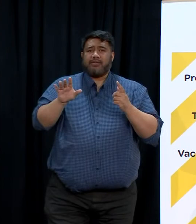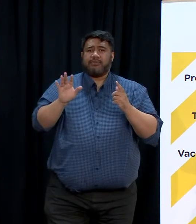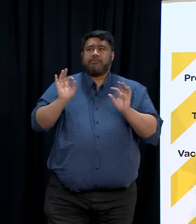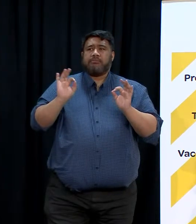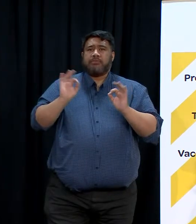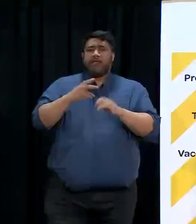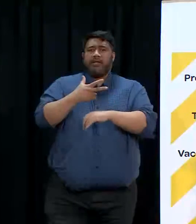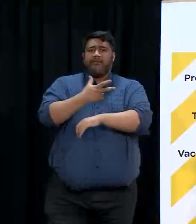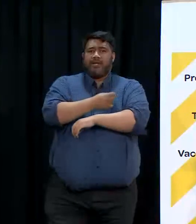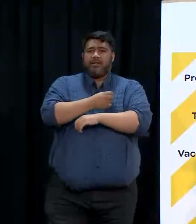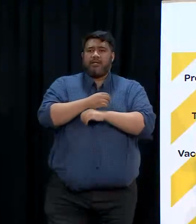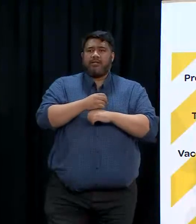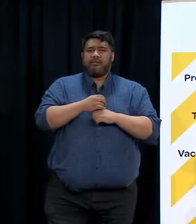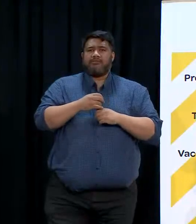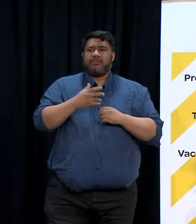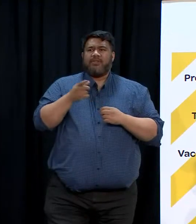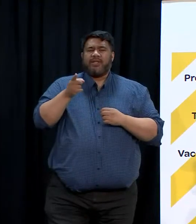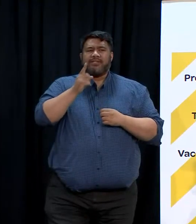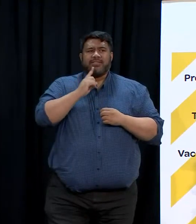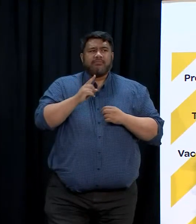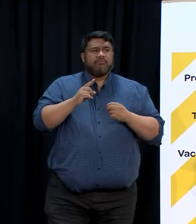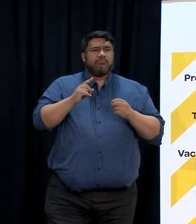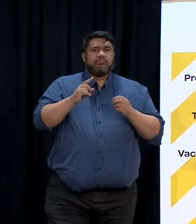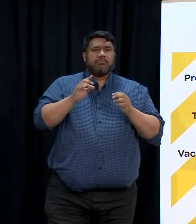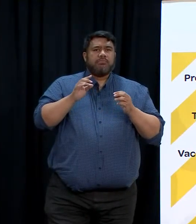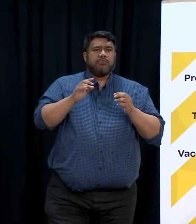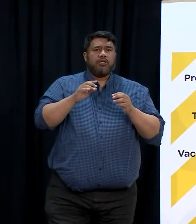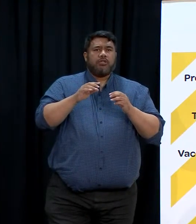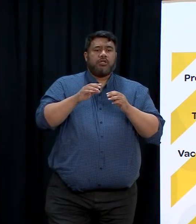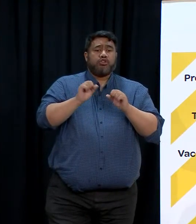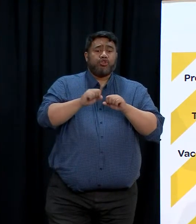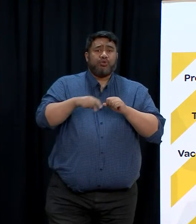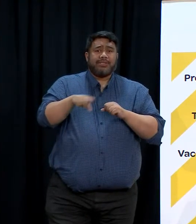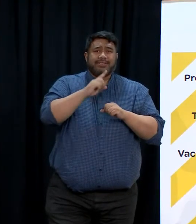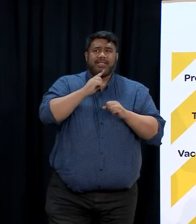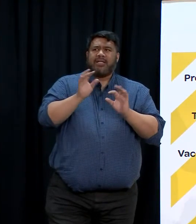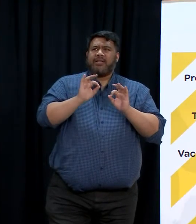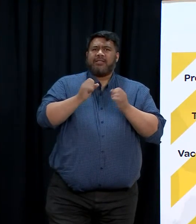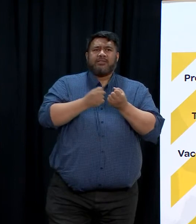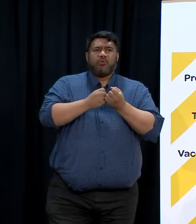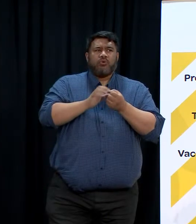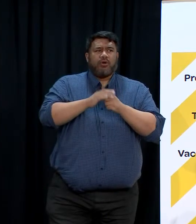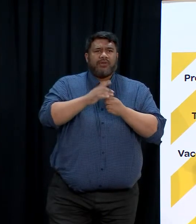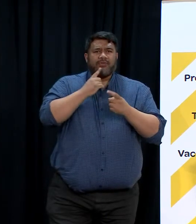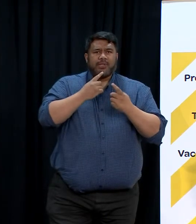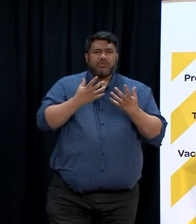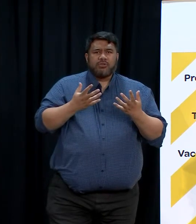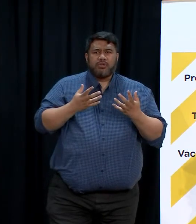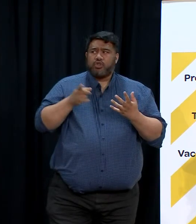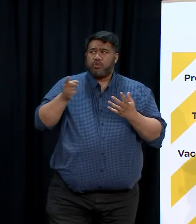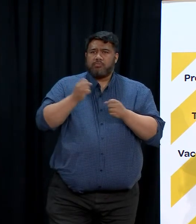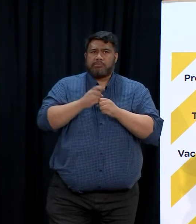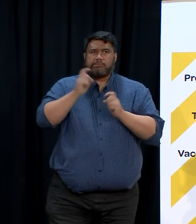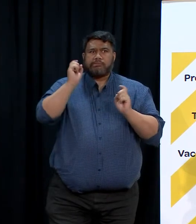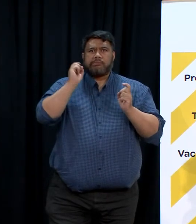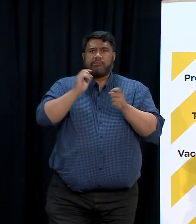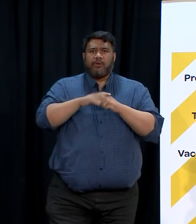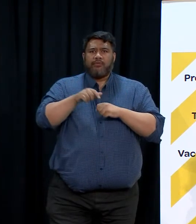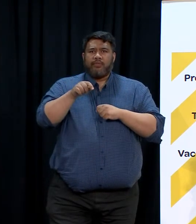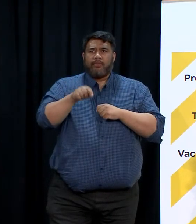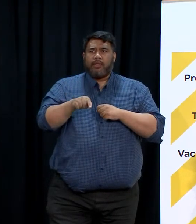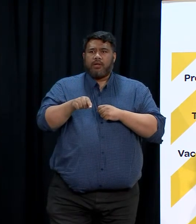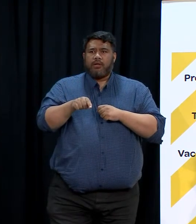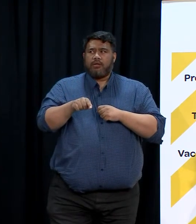from MOH for any vaccine information. It's on the brink of closure because of this. Is that concerning for you? Are you seeing that